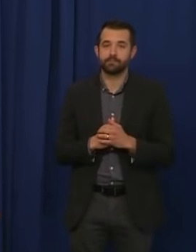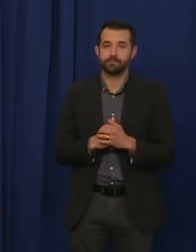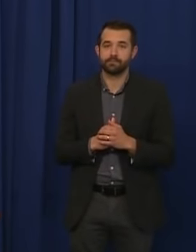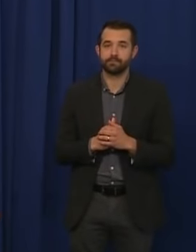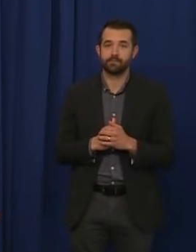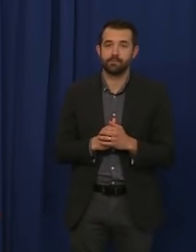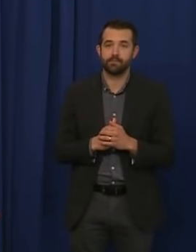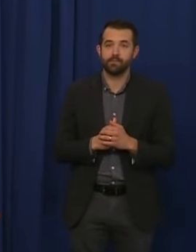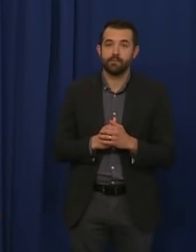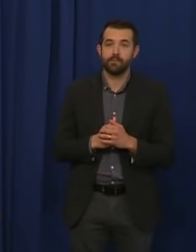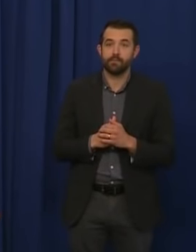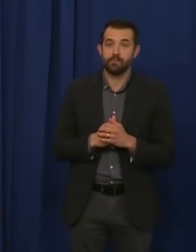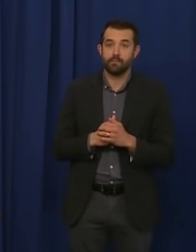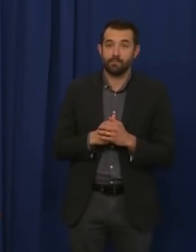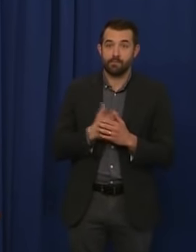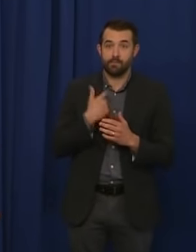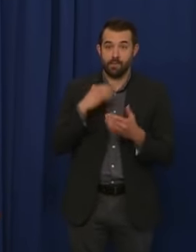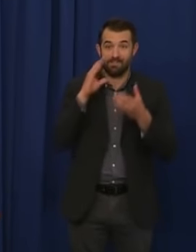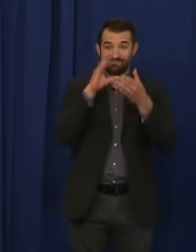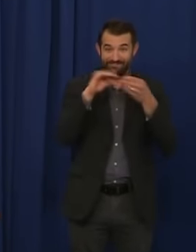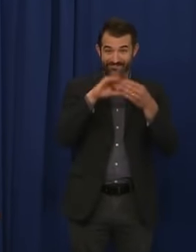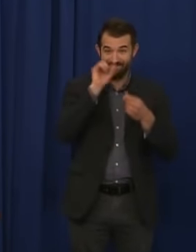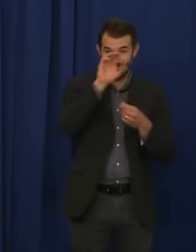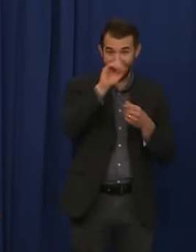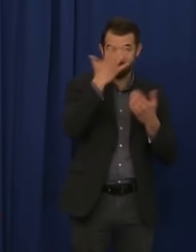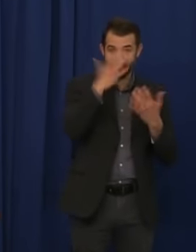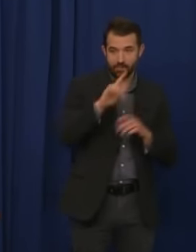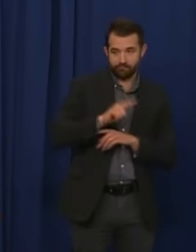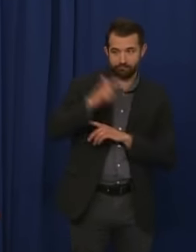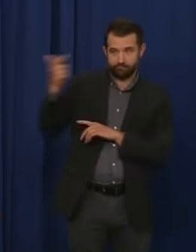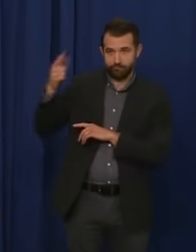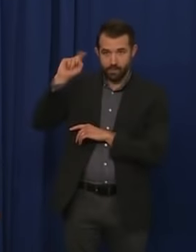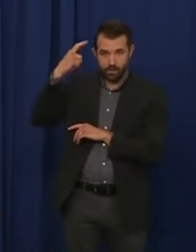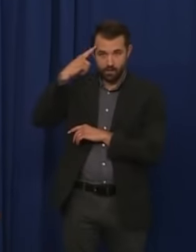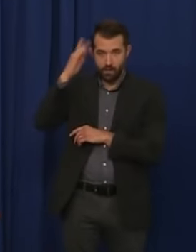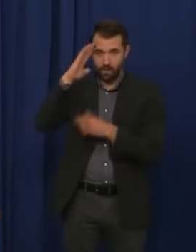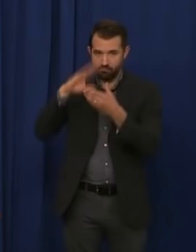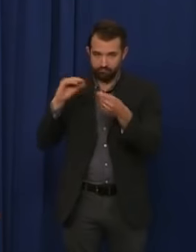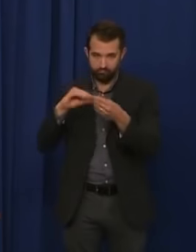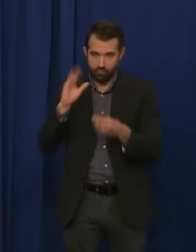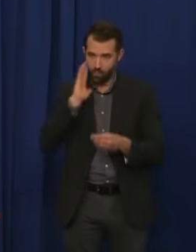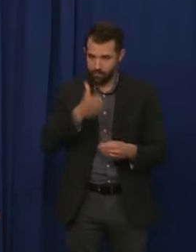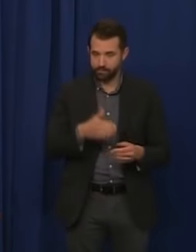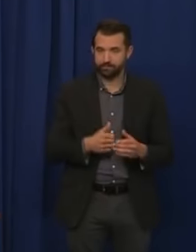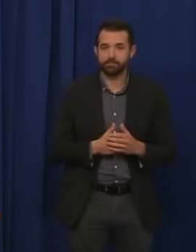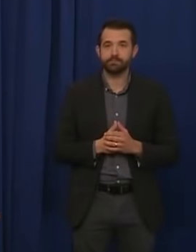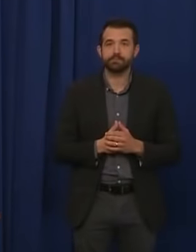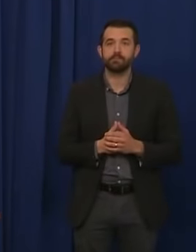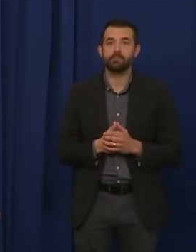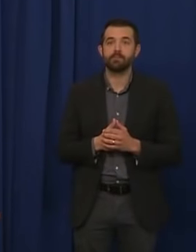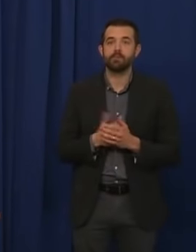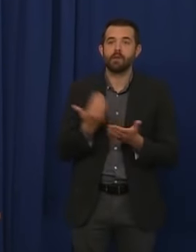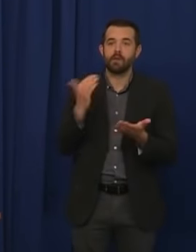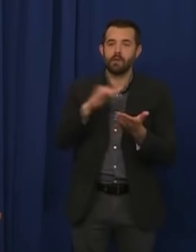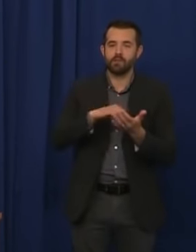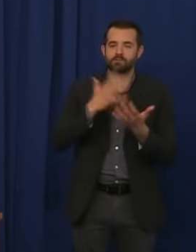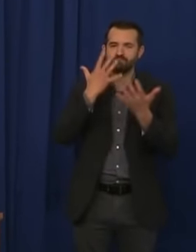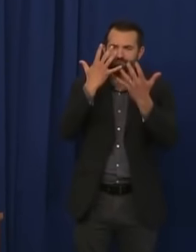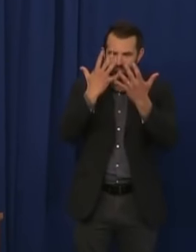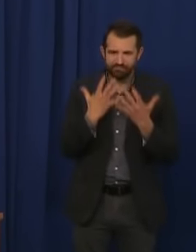things stand and then turn things over to Governor Mills. And today's update again begins on a very sad